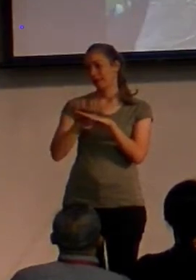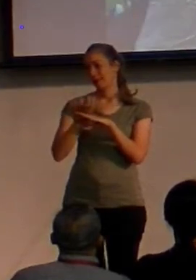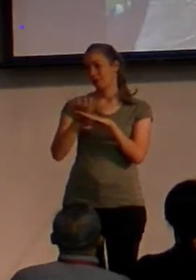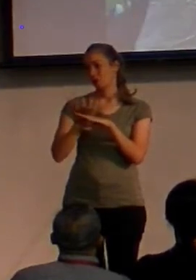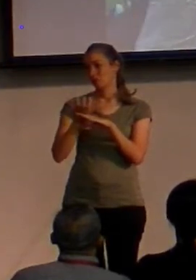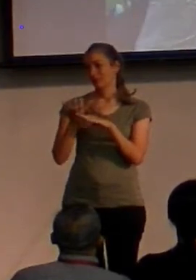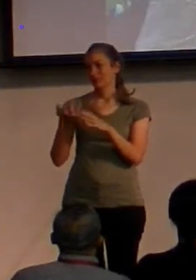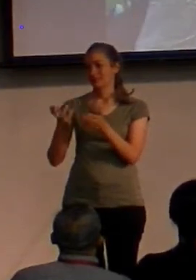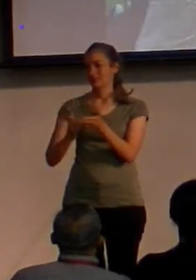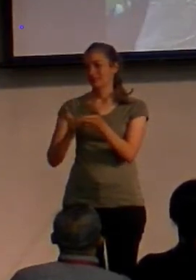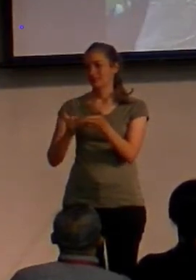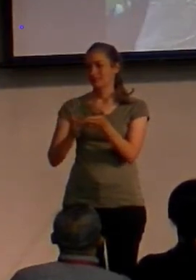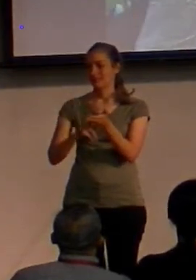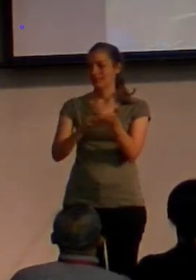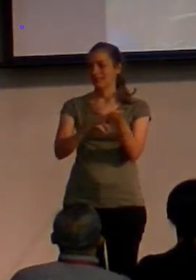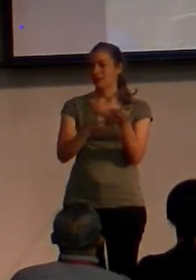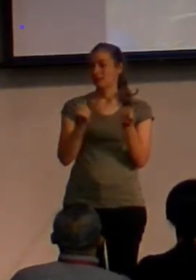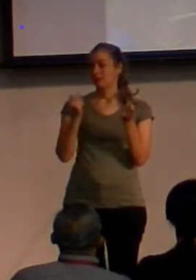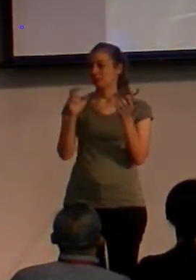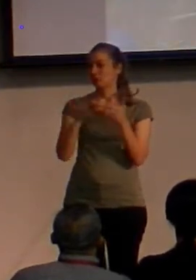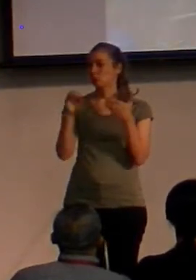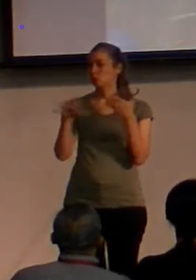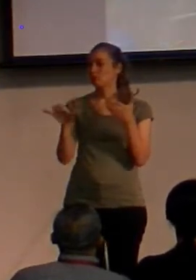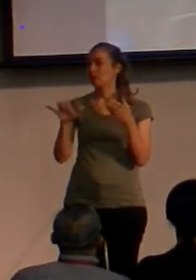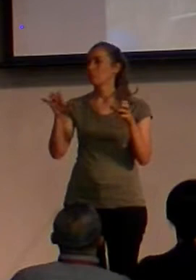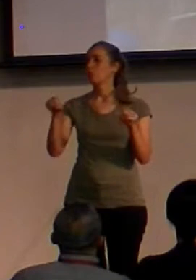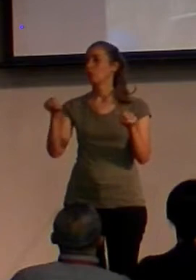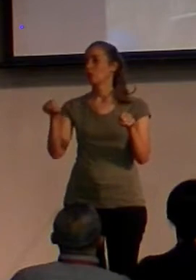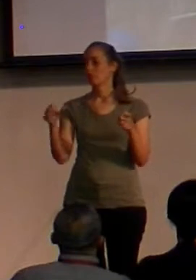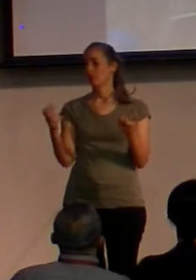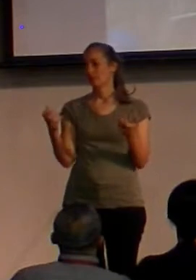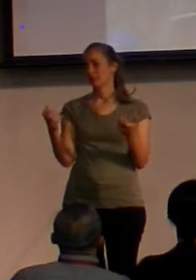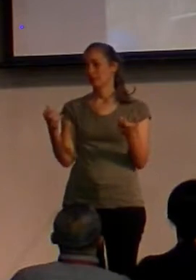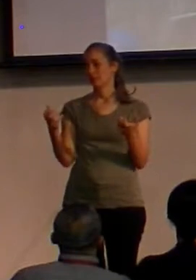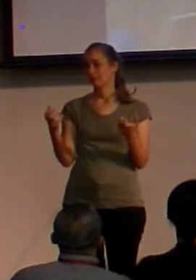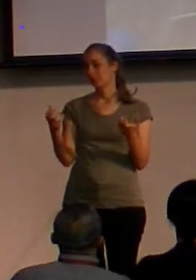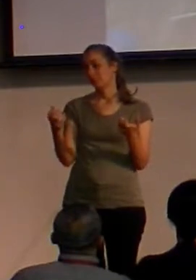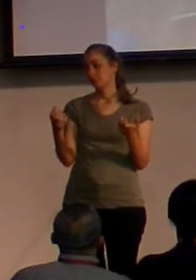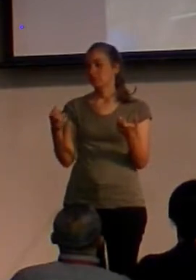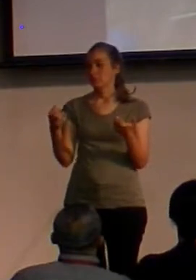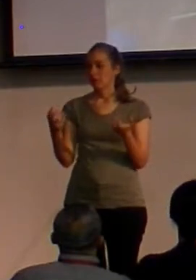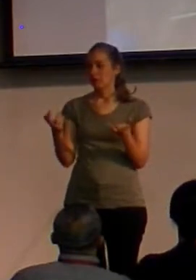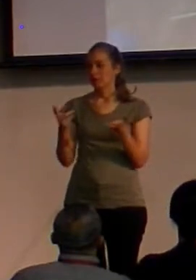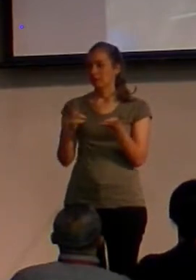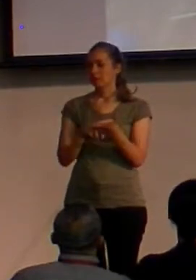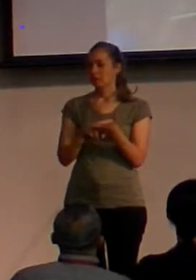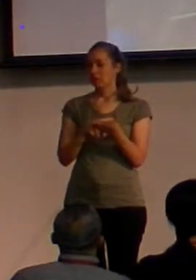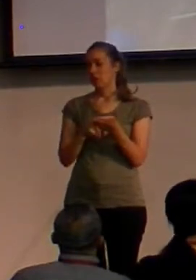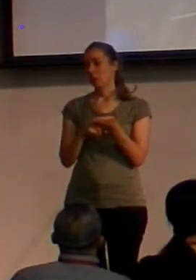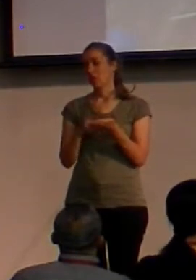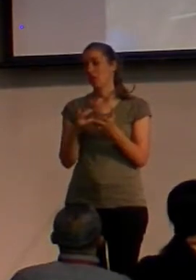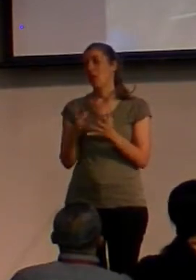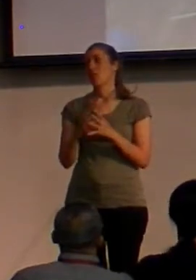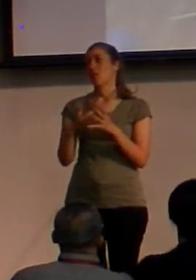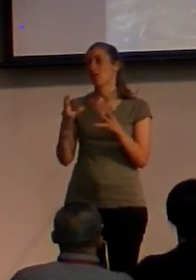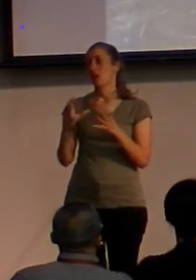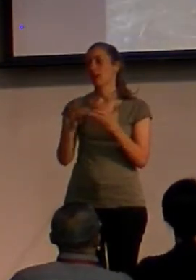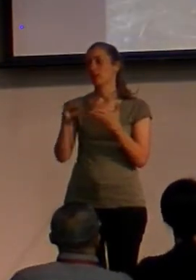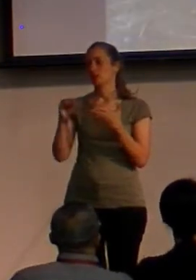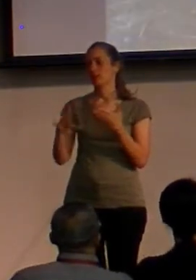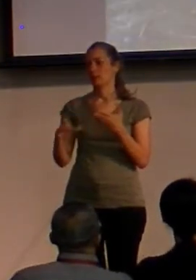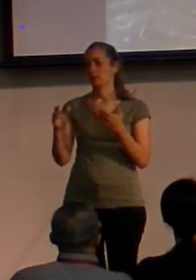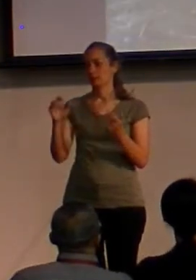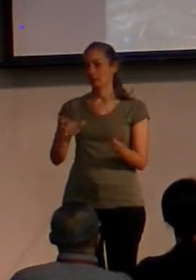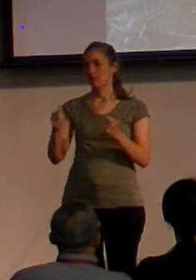went fairly well. Ended up signing up a lot of students, ended up baptizing these